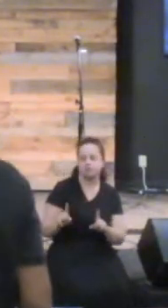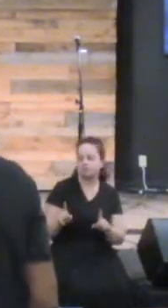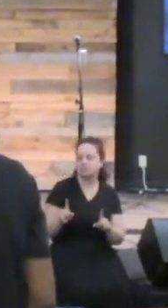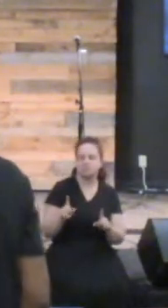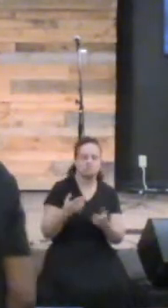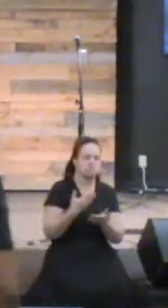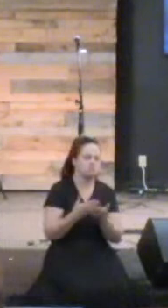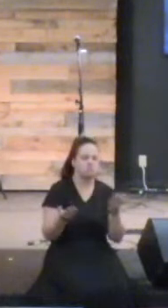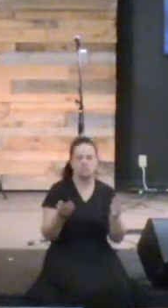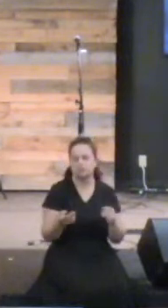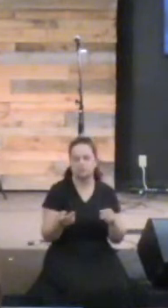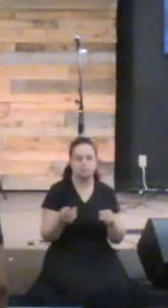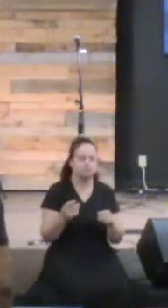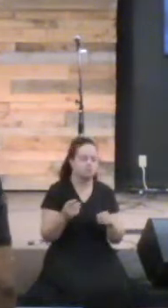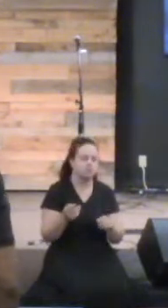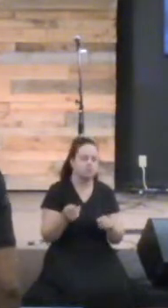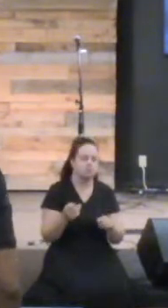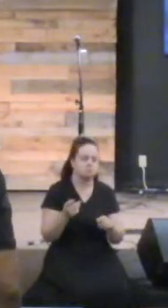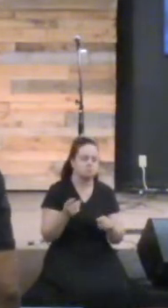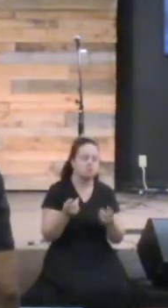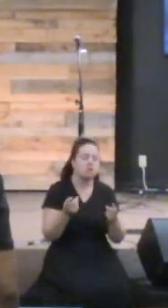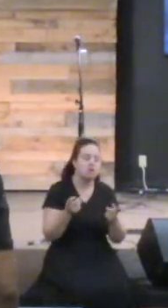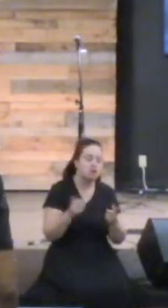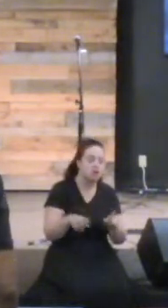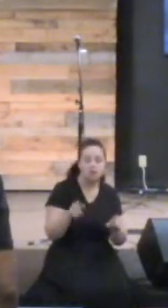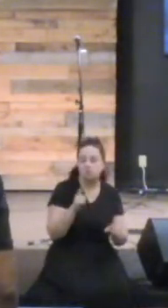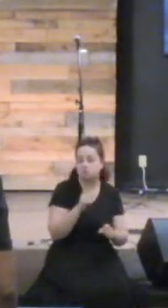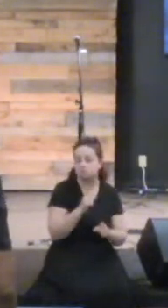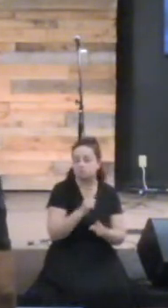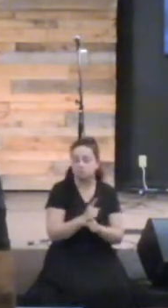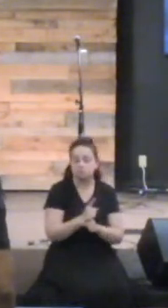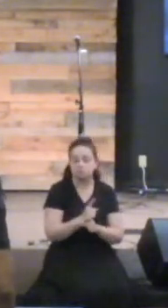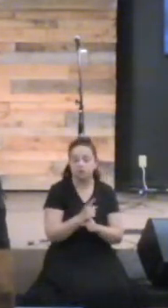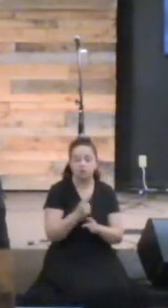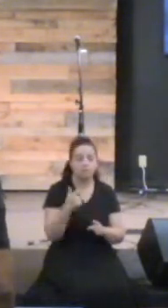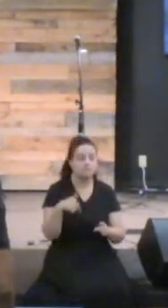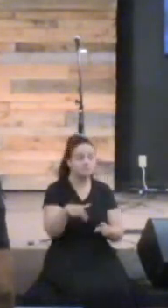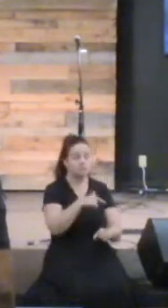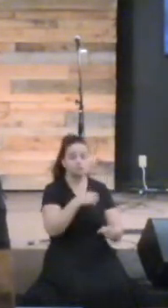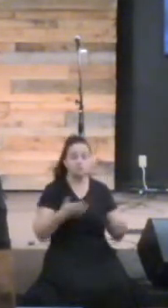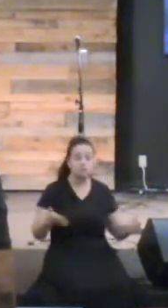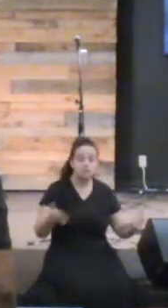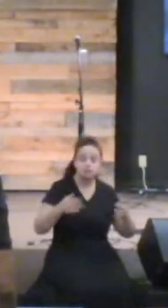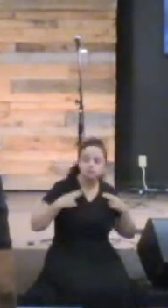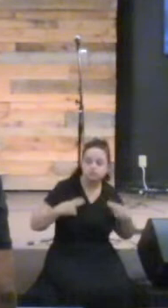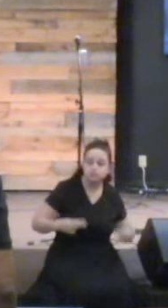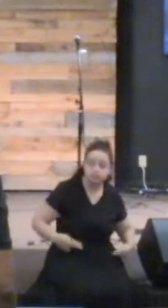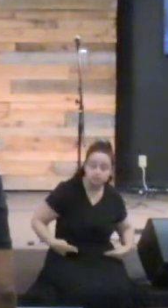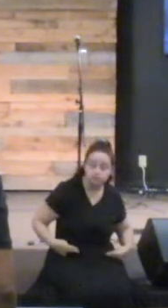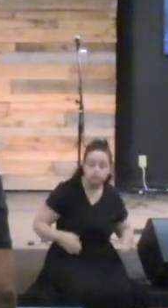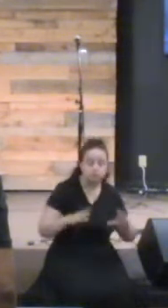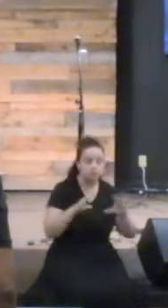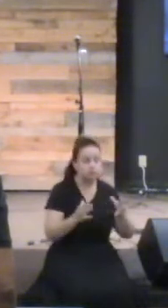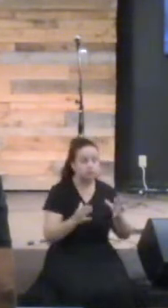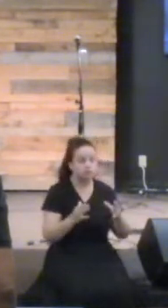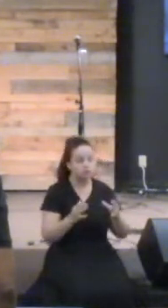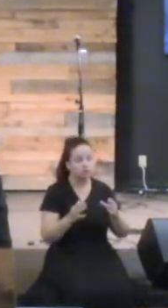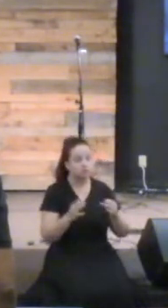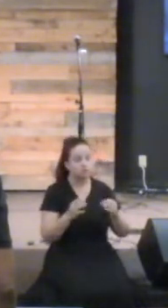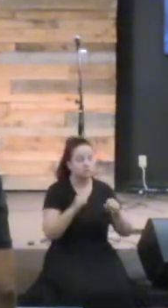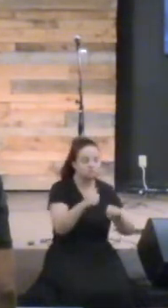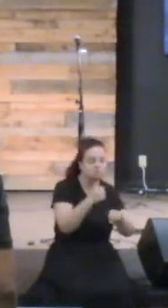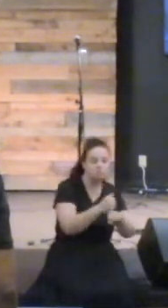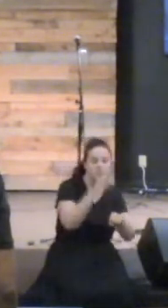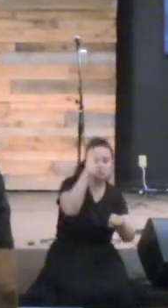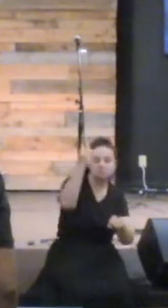landed correctly for us to be even existing as a human species with the positioning of the Sun and the Earth